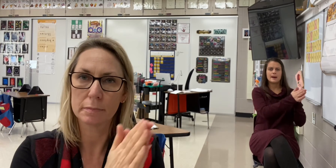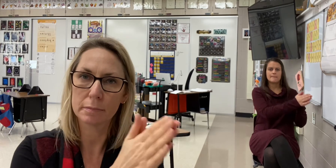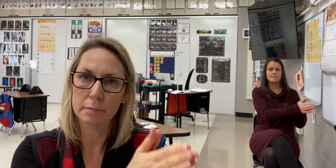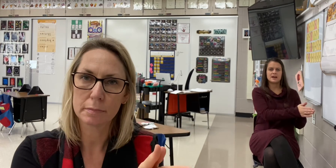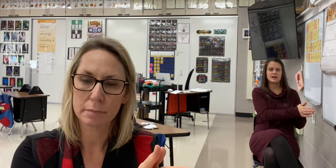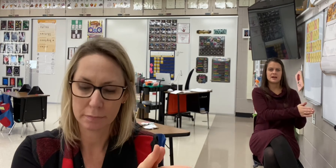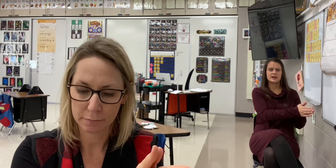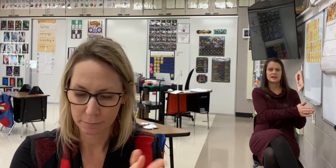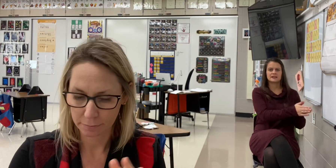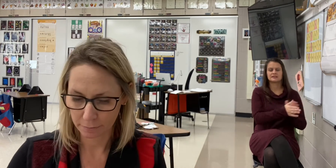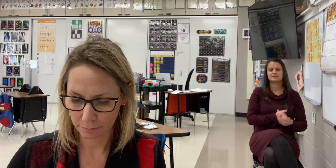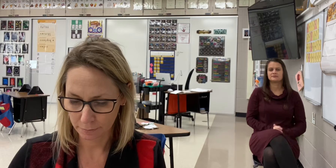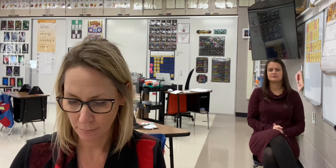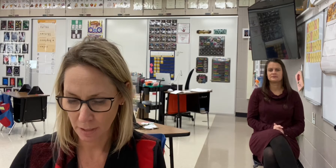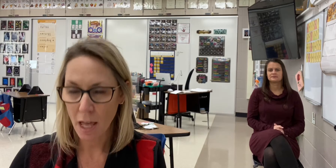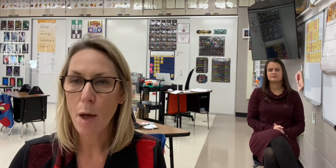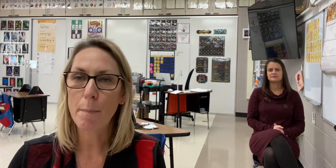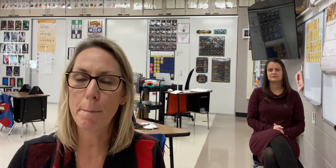O-P.